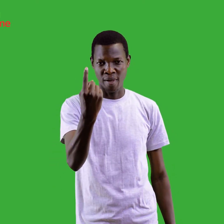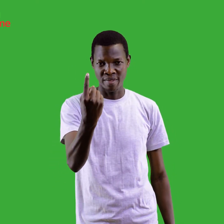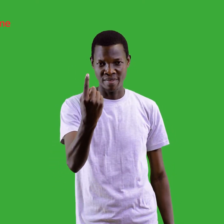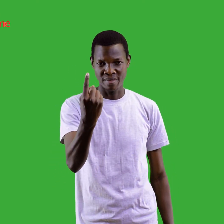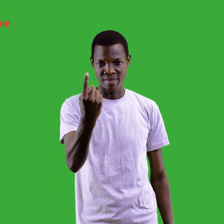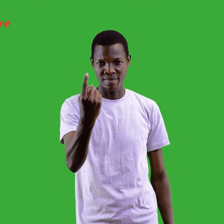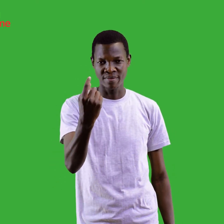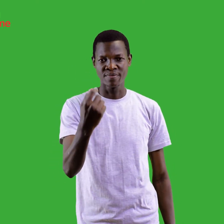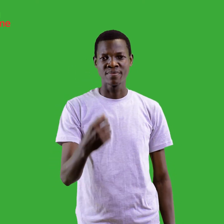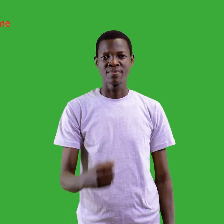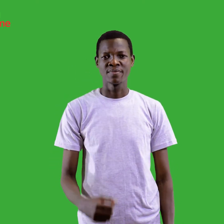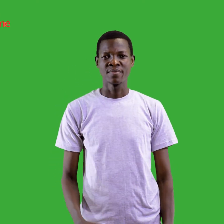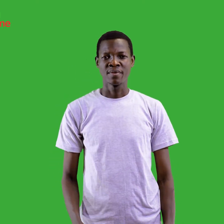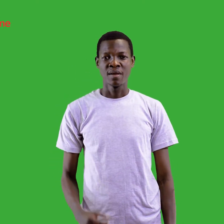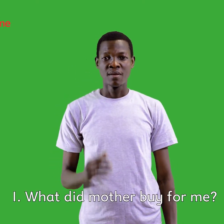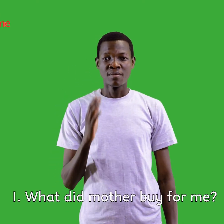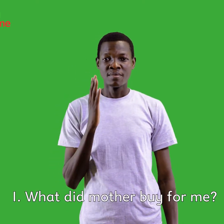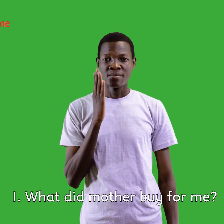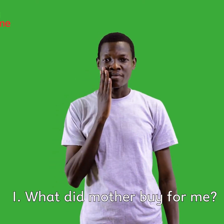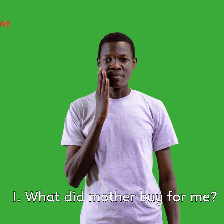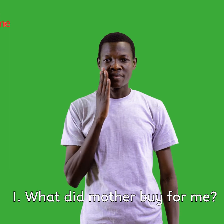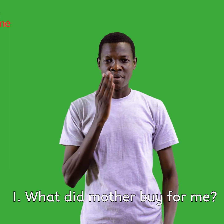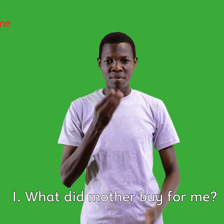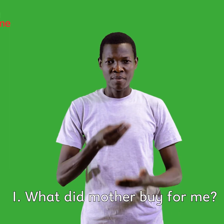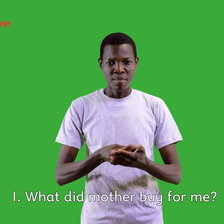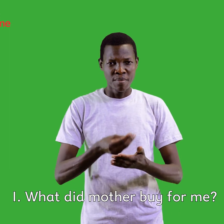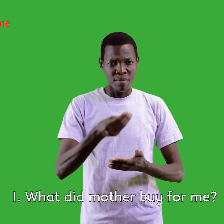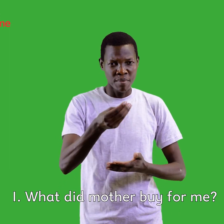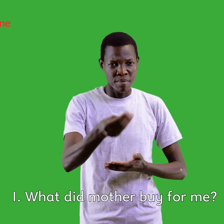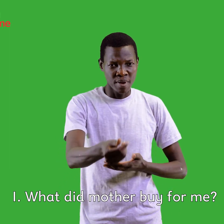Number 1. What did mother buy for me?